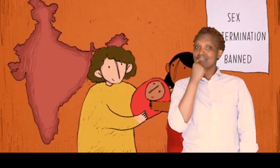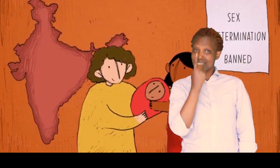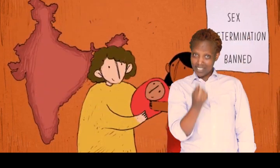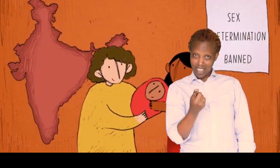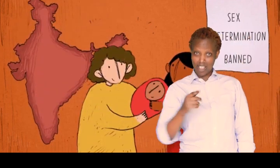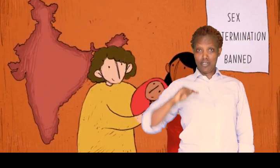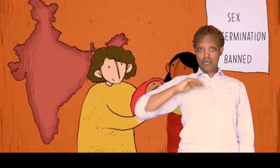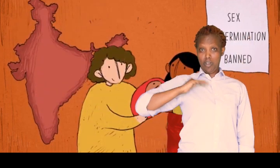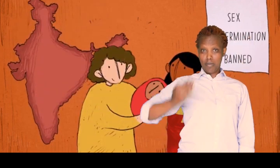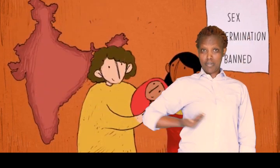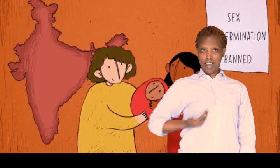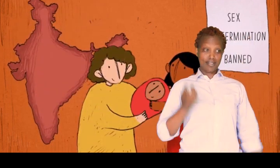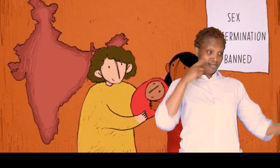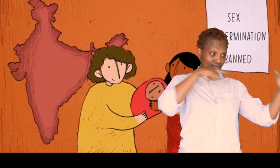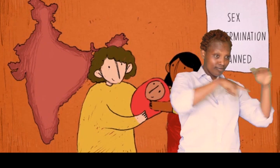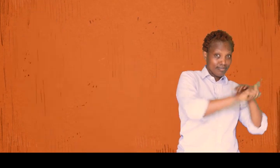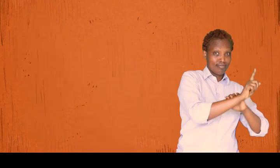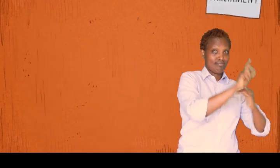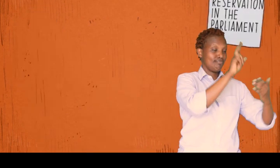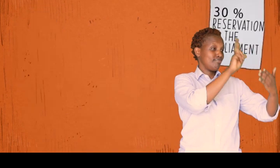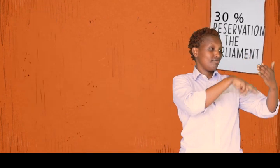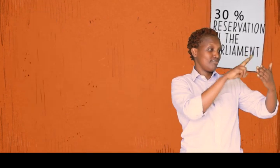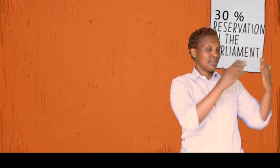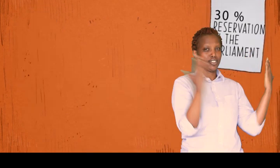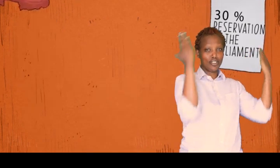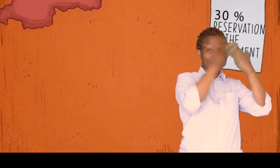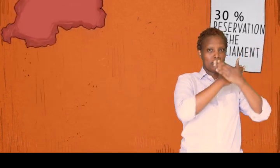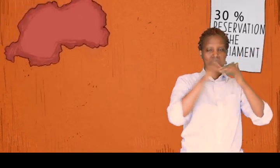night, supposedly for their own safety.